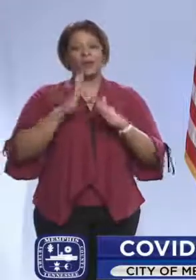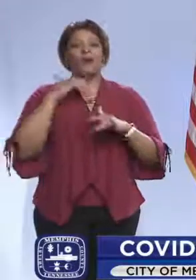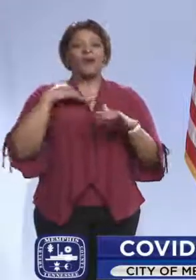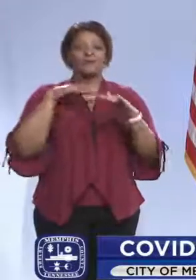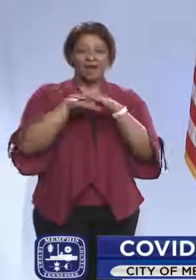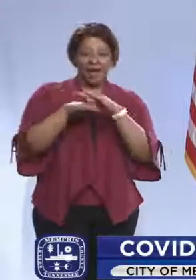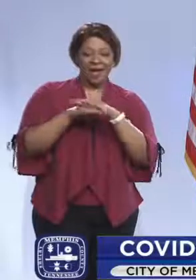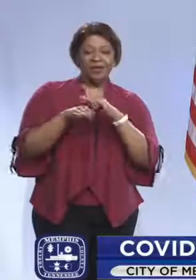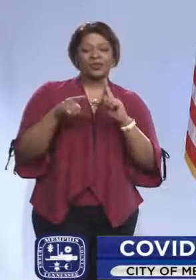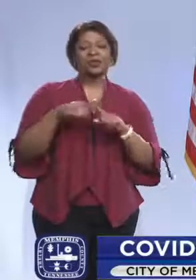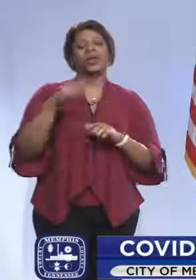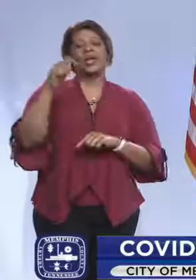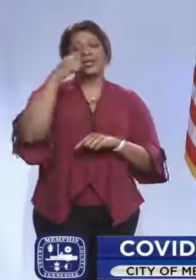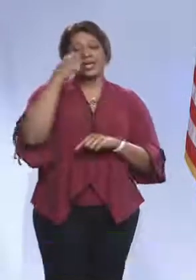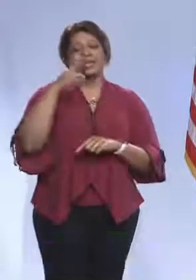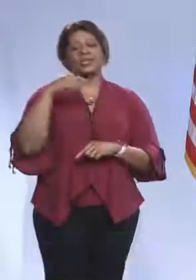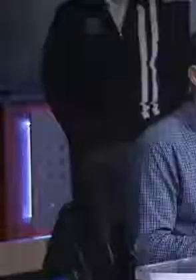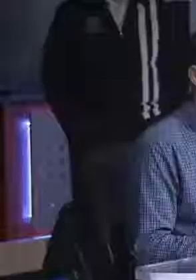access to testing currently.